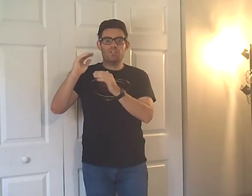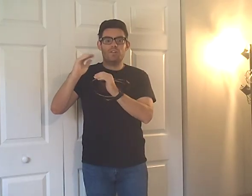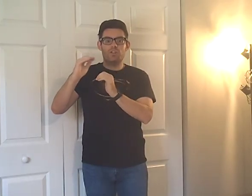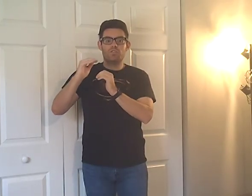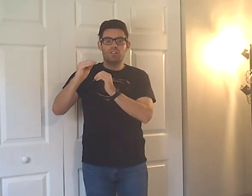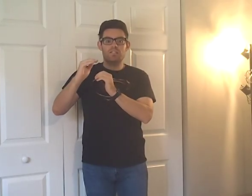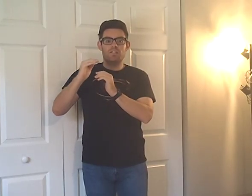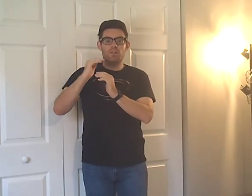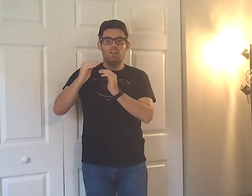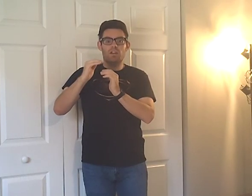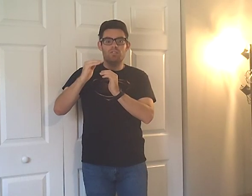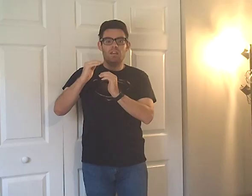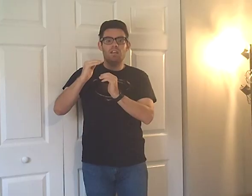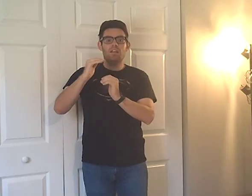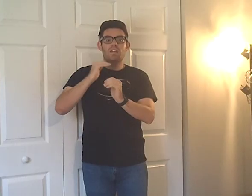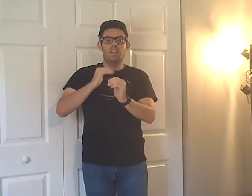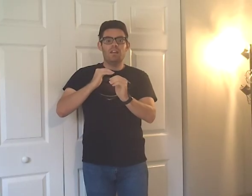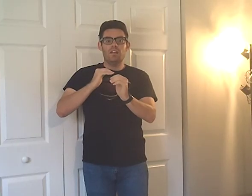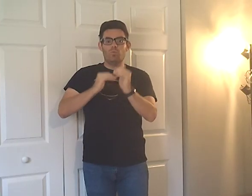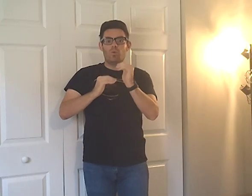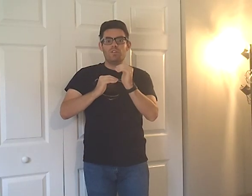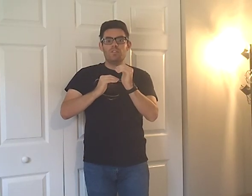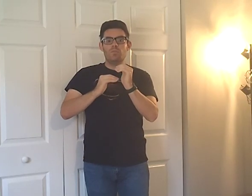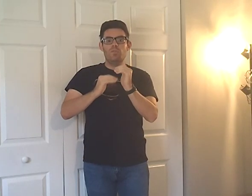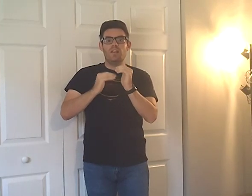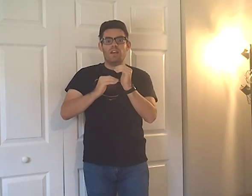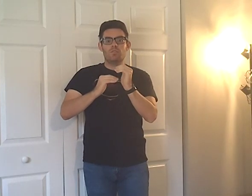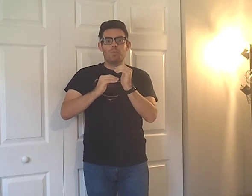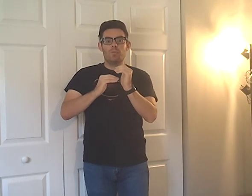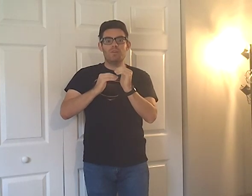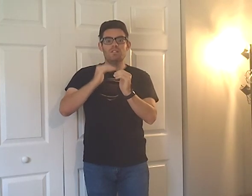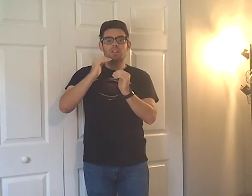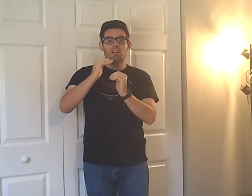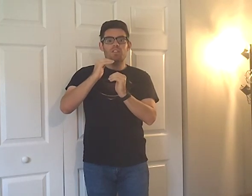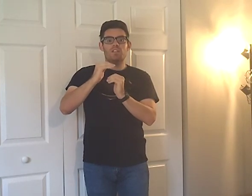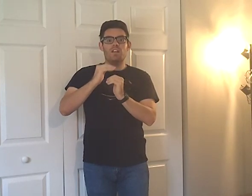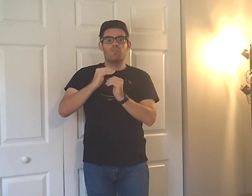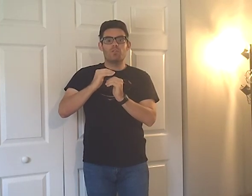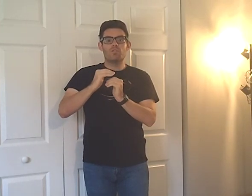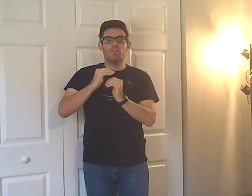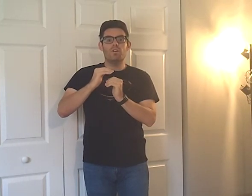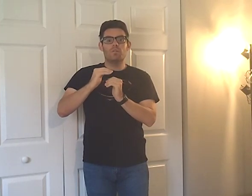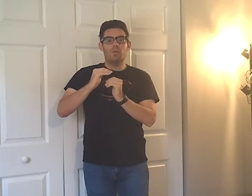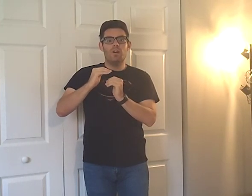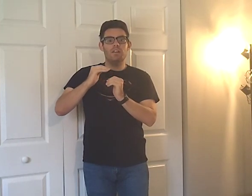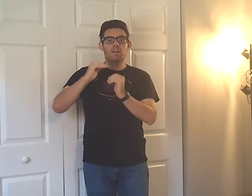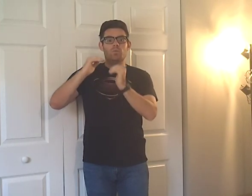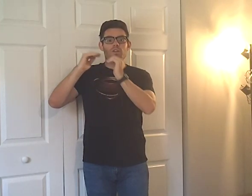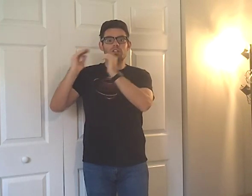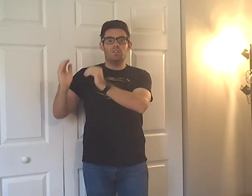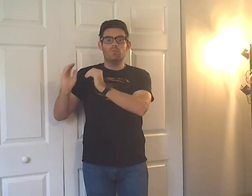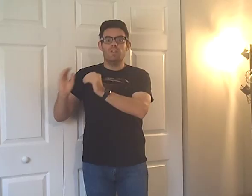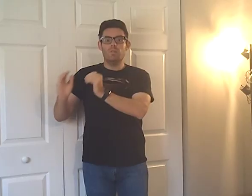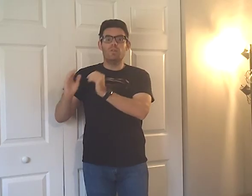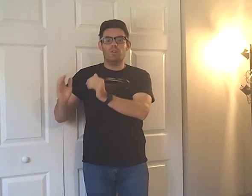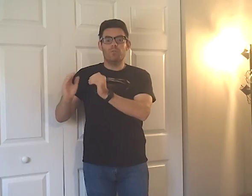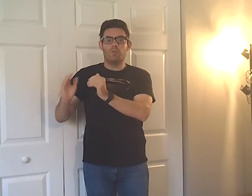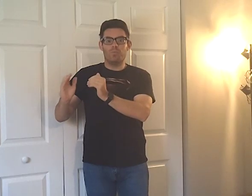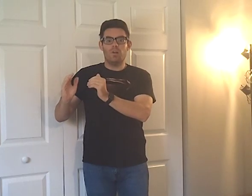just very interesting to see, very entertaining. And again, it works in the movie, it has a purpose. I think that furthers along the plot, which is really what you want for a